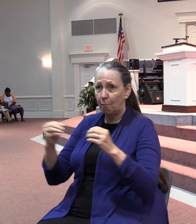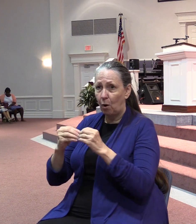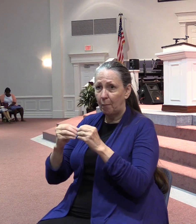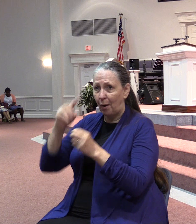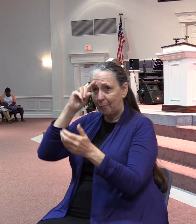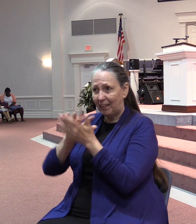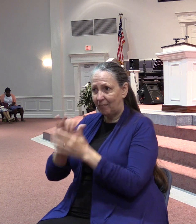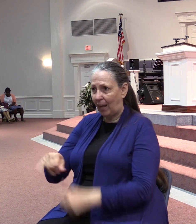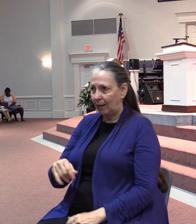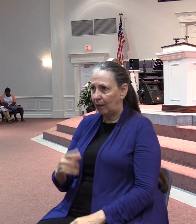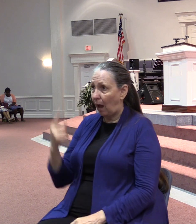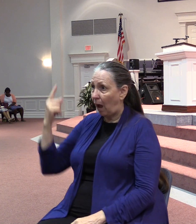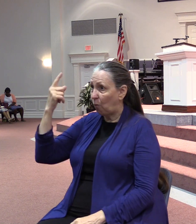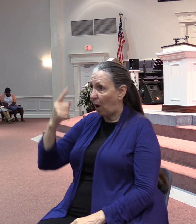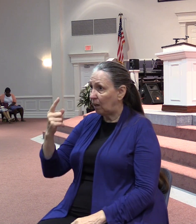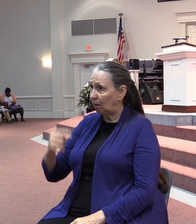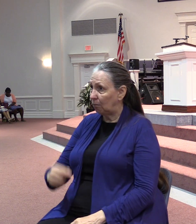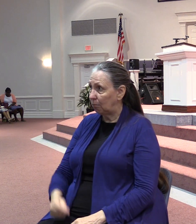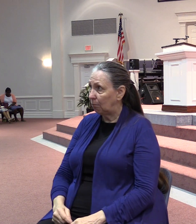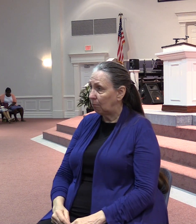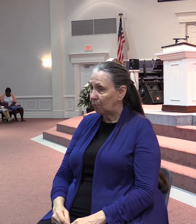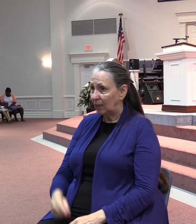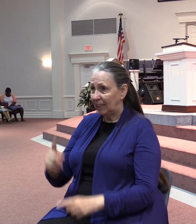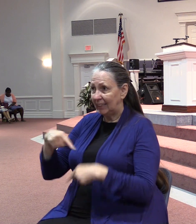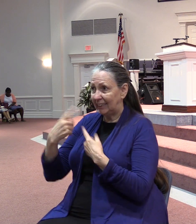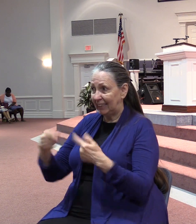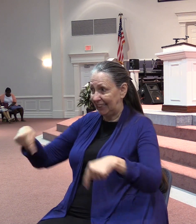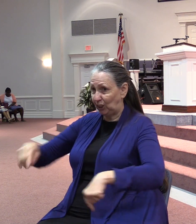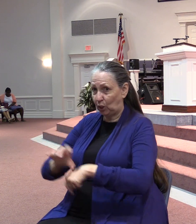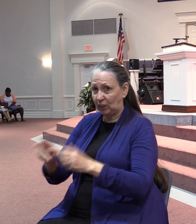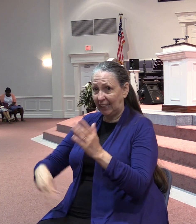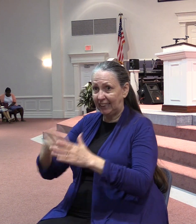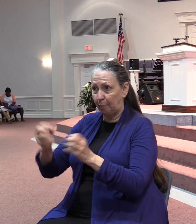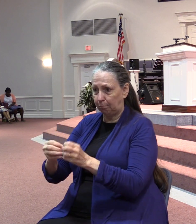I wonder how long it's been since we've doubled.